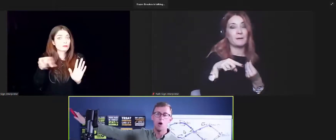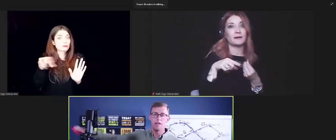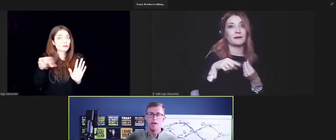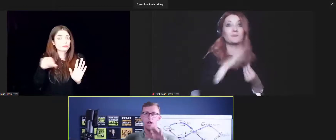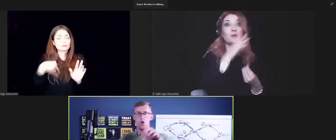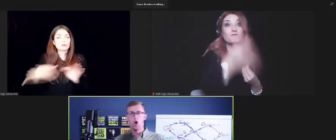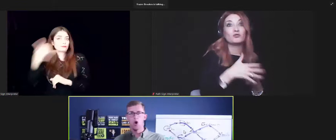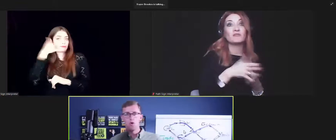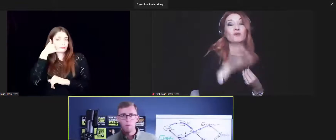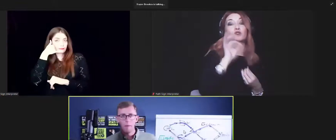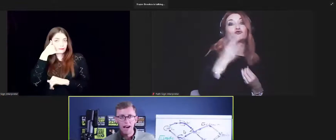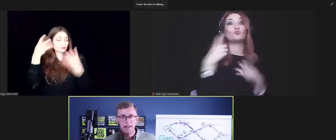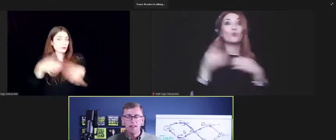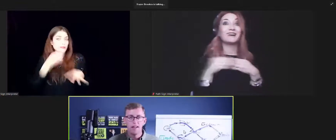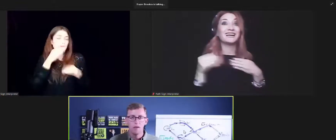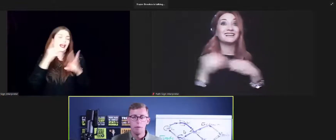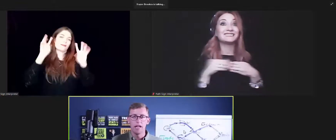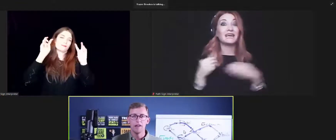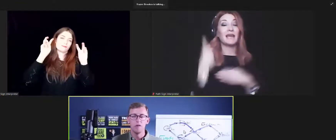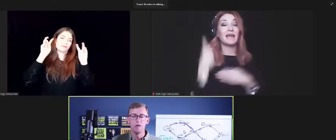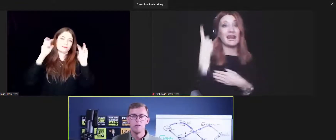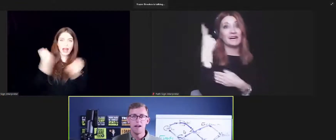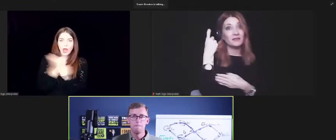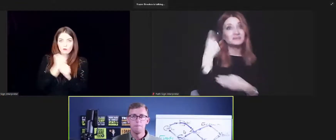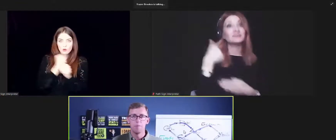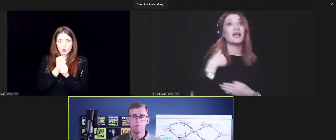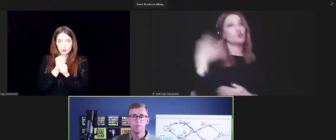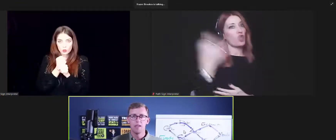cupboard. You're all mine. What are we going to do today?